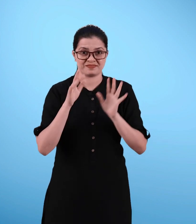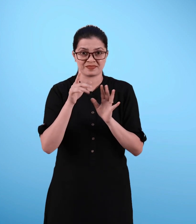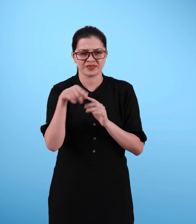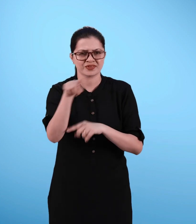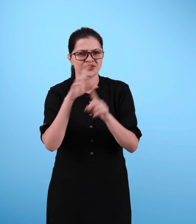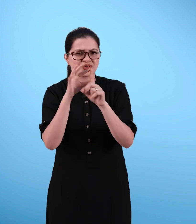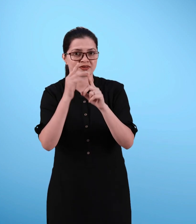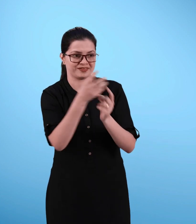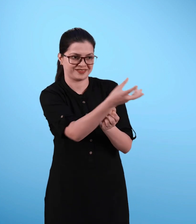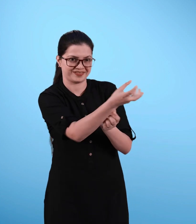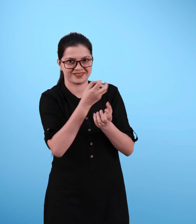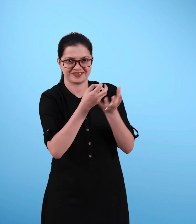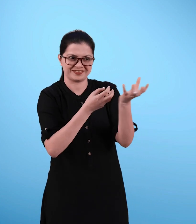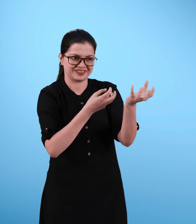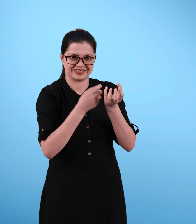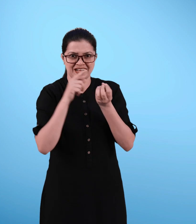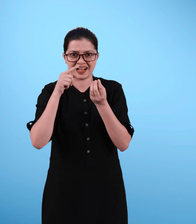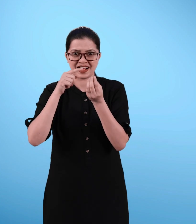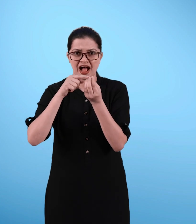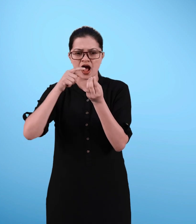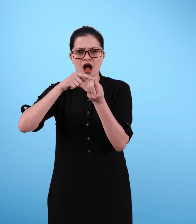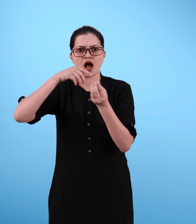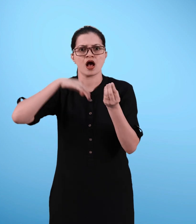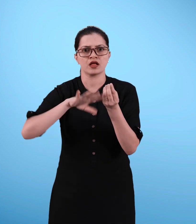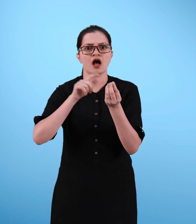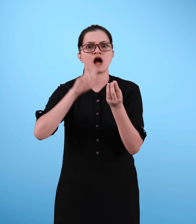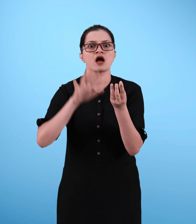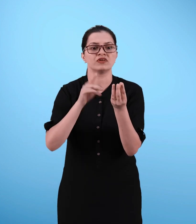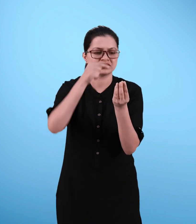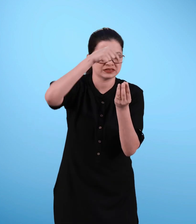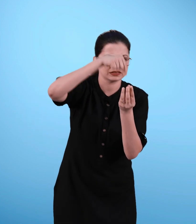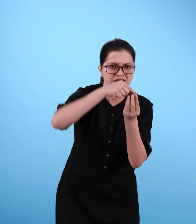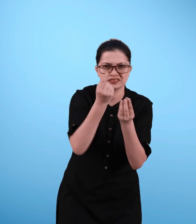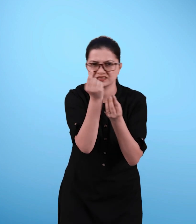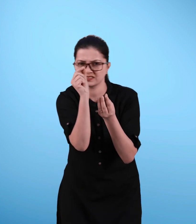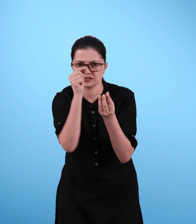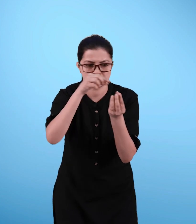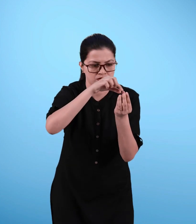combing. Fibers are then separated from the seeds by combing.